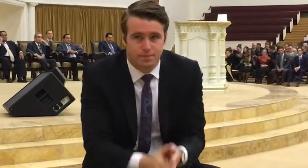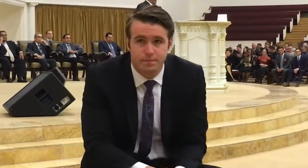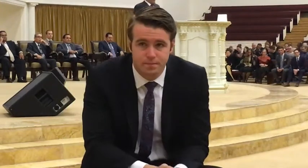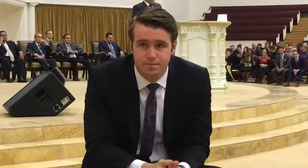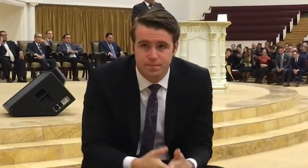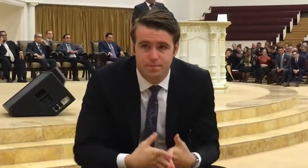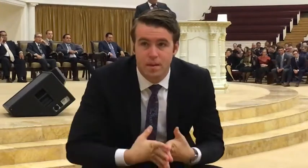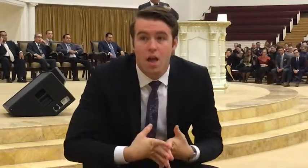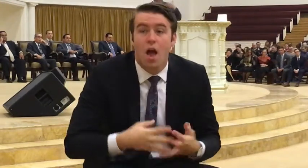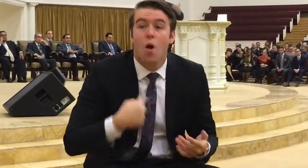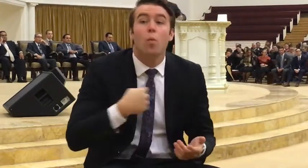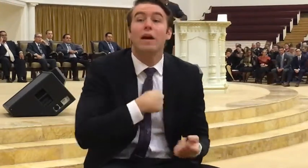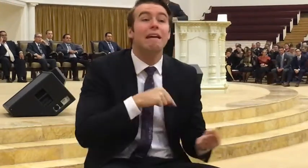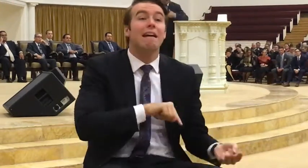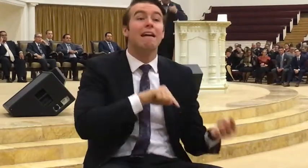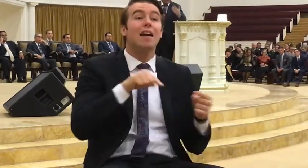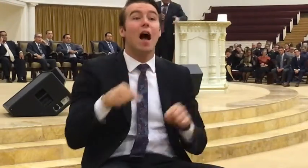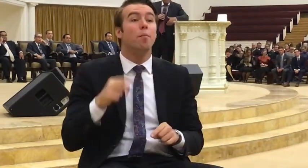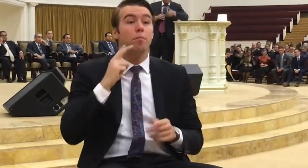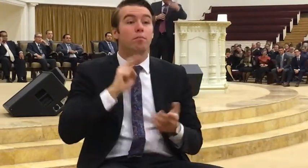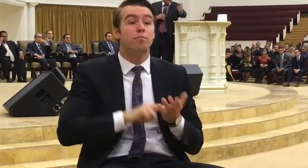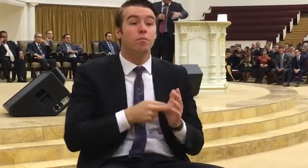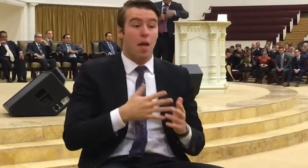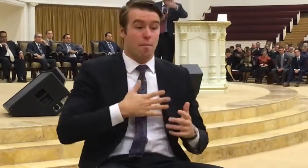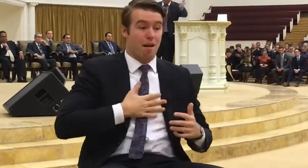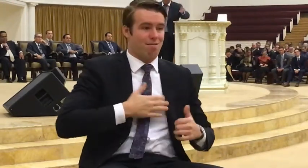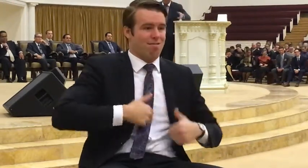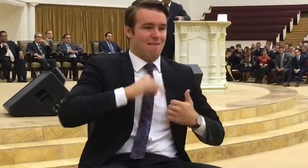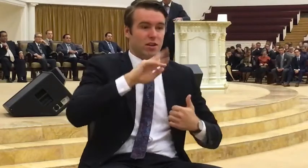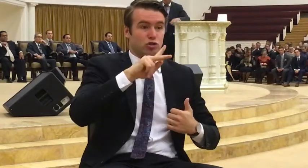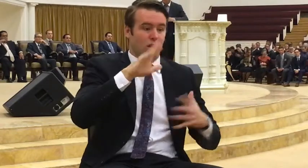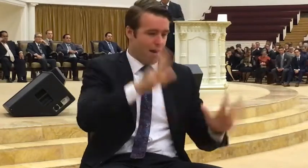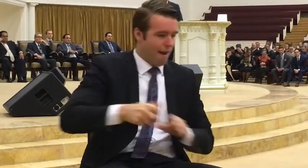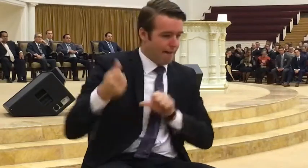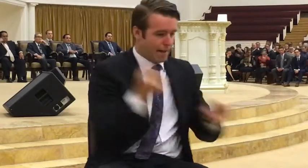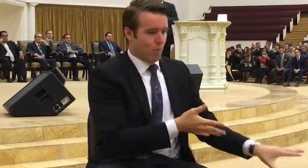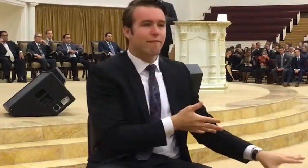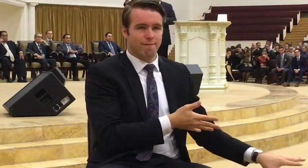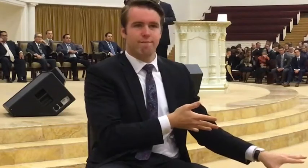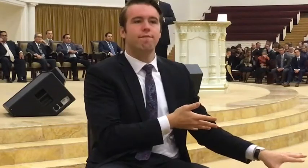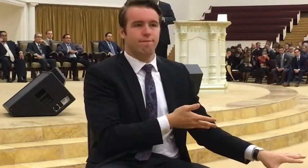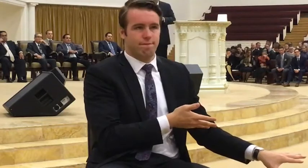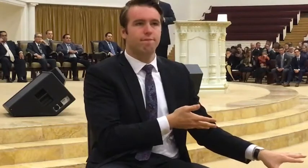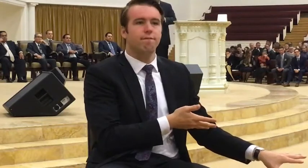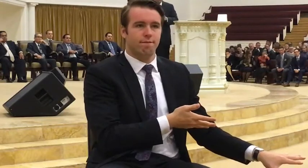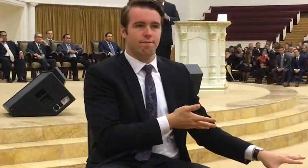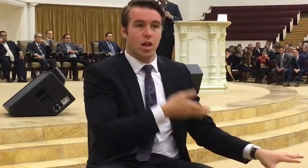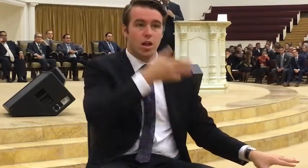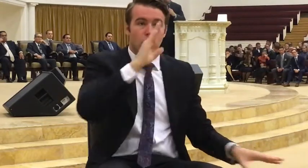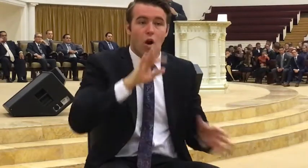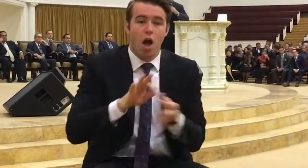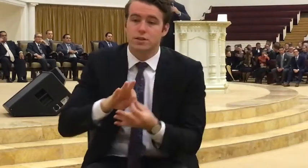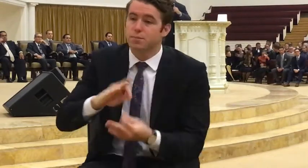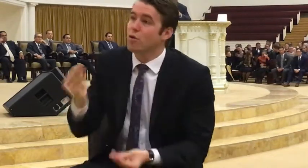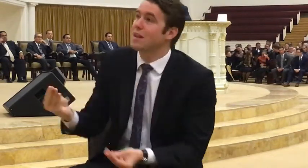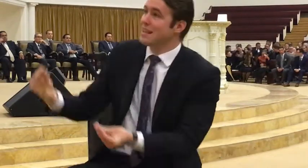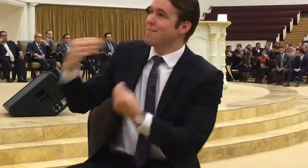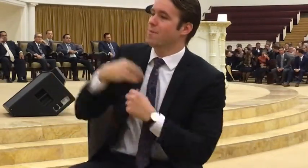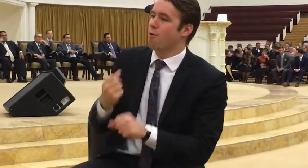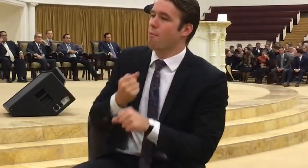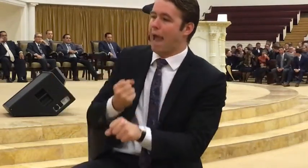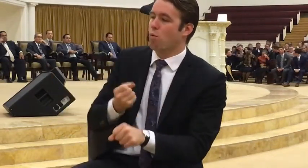We're to come get rid of what needs to be out. Be empowered by the Spirit by what needs to be